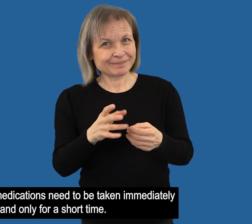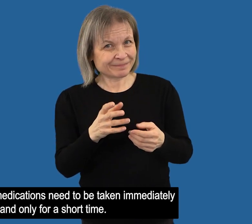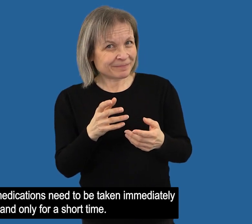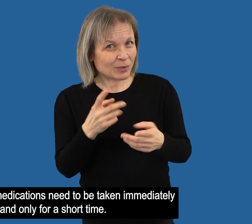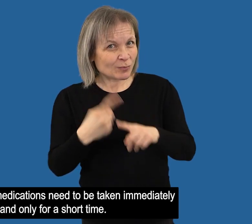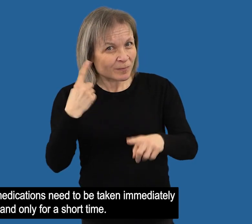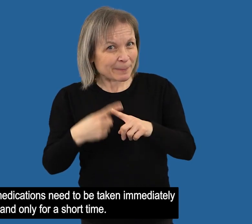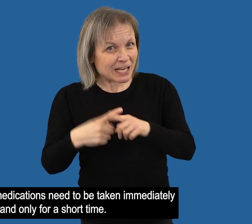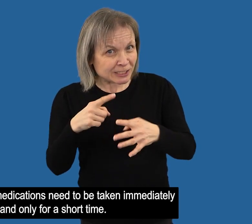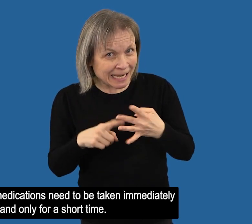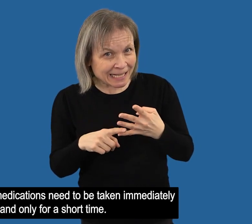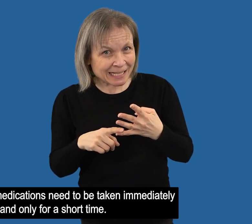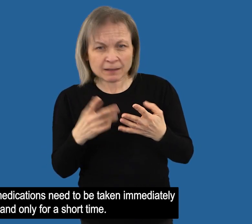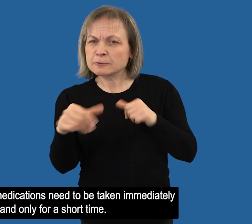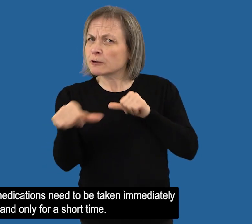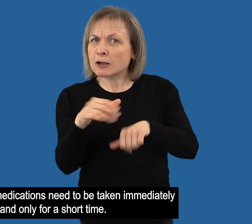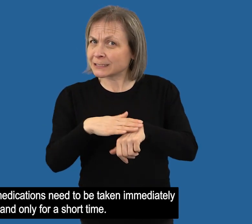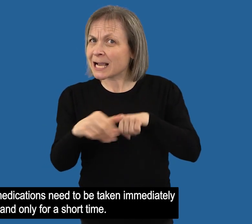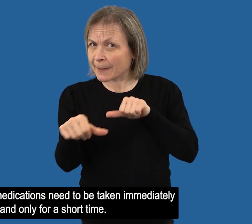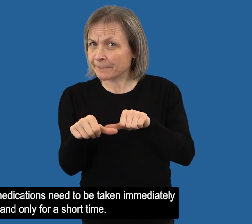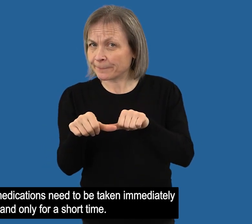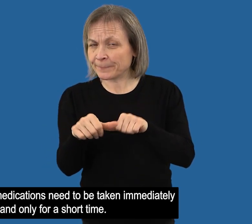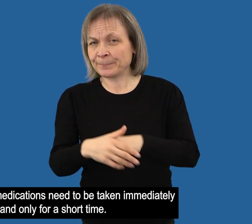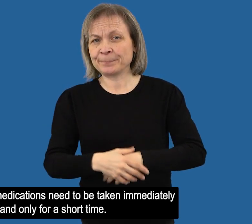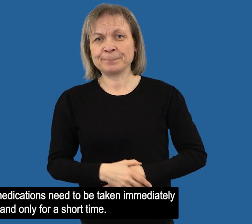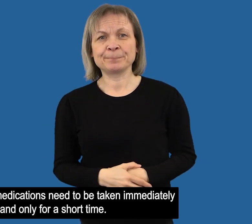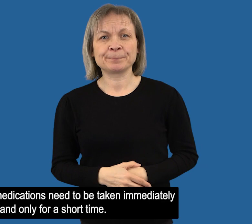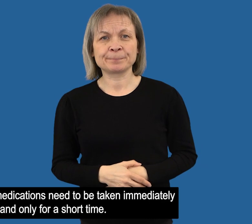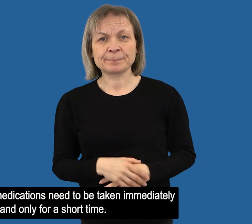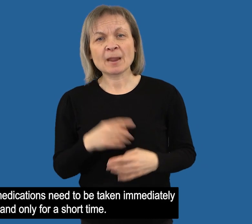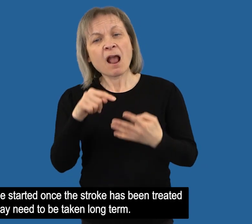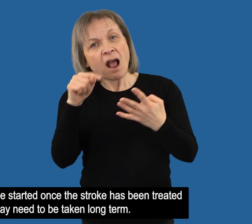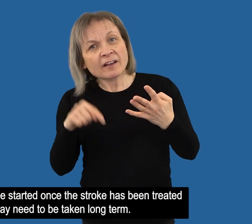Some of these medications need to be taken immediately and only for a short time.